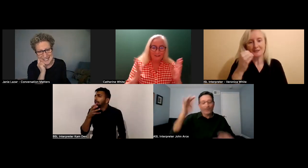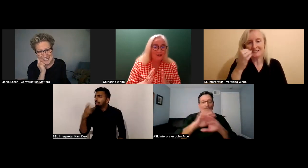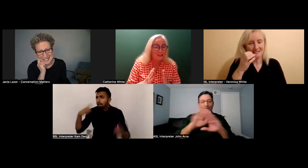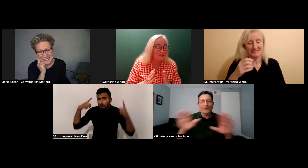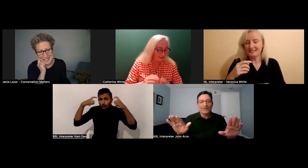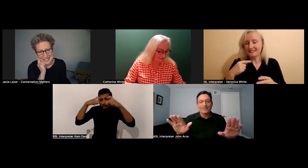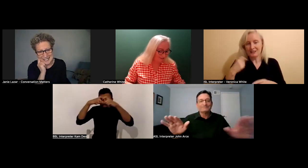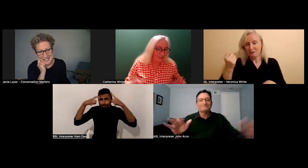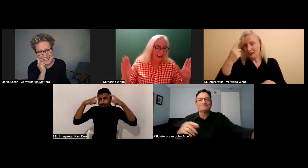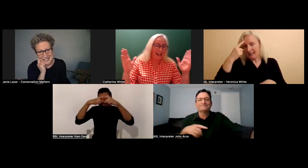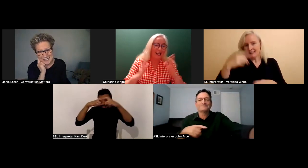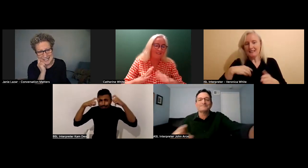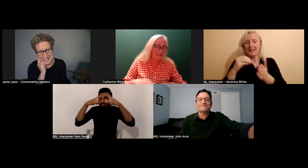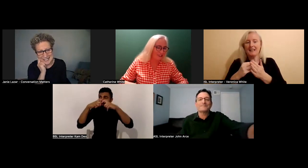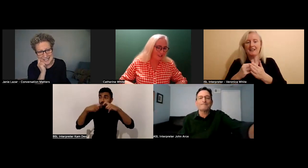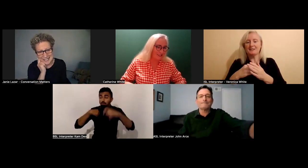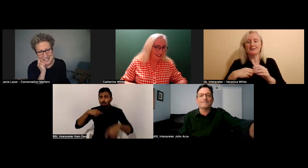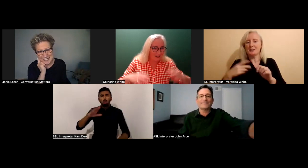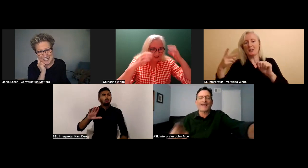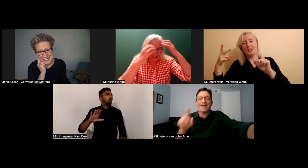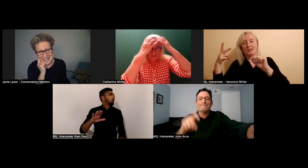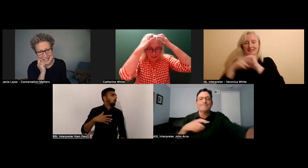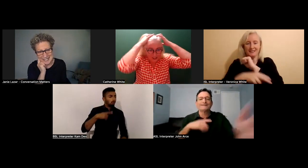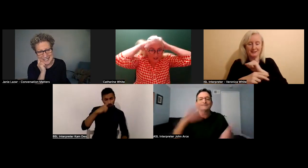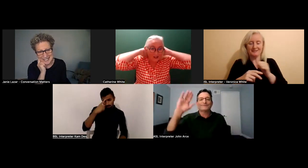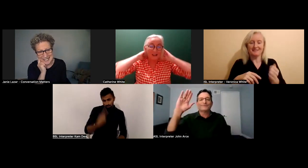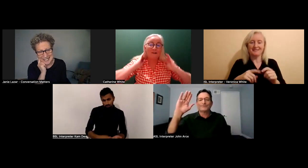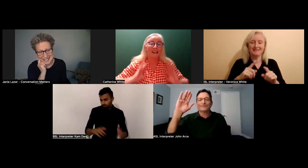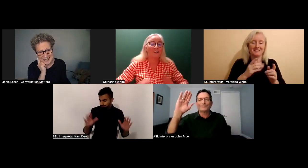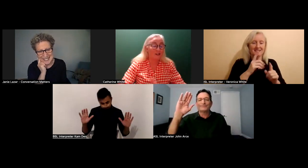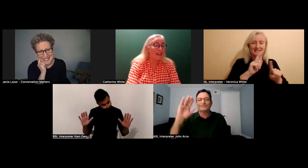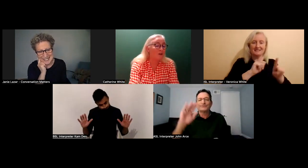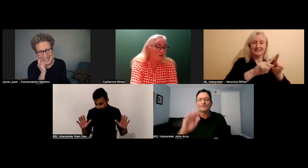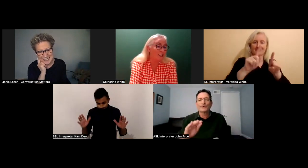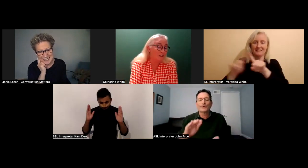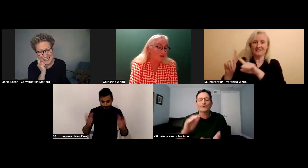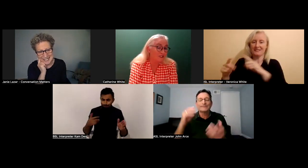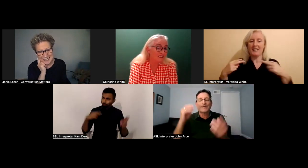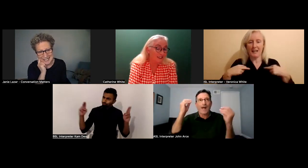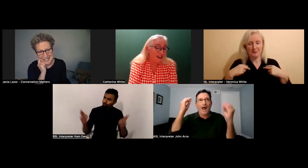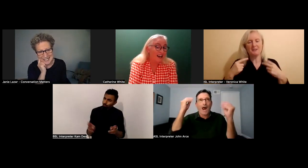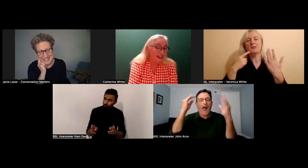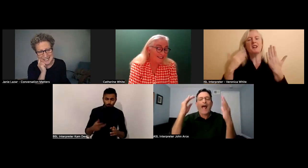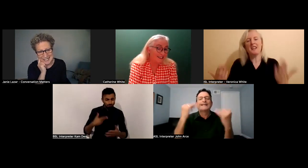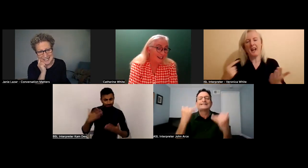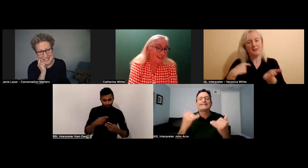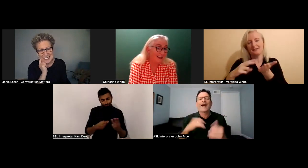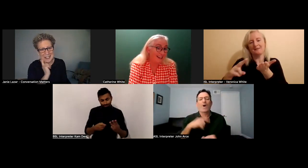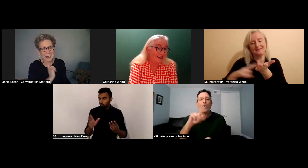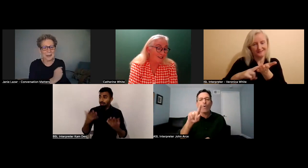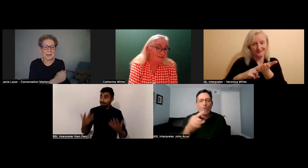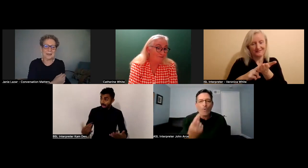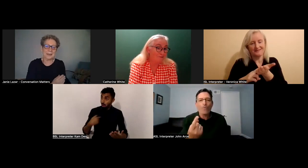to reduce the language stuff going on in my head. So I now only use